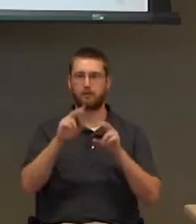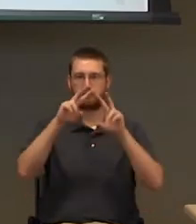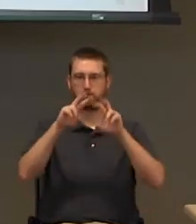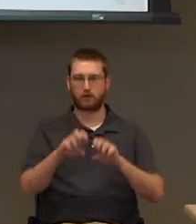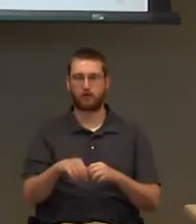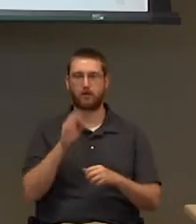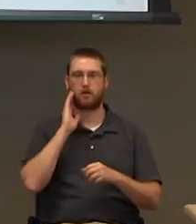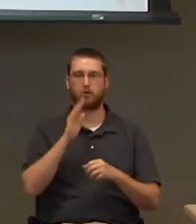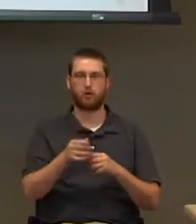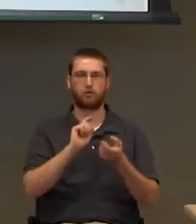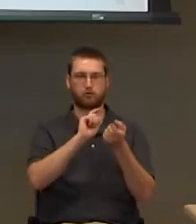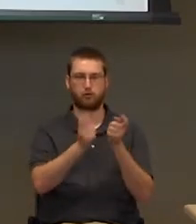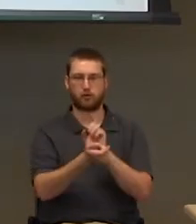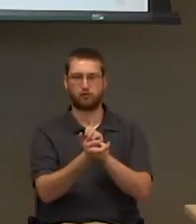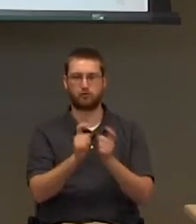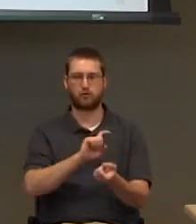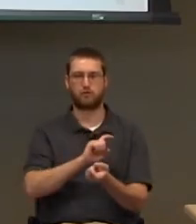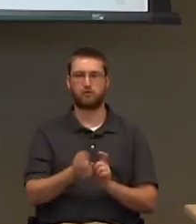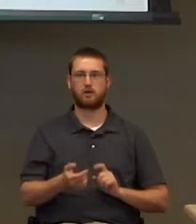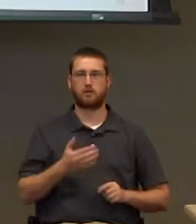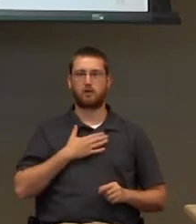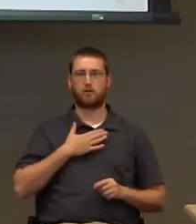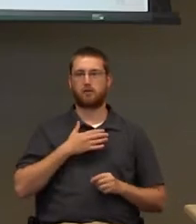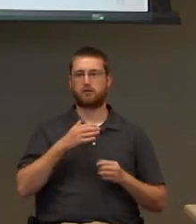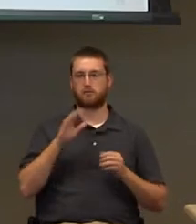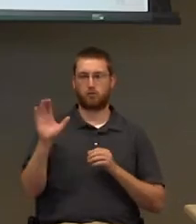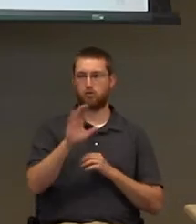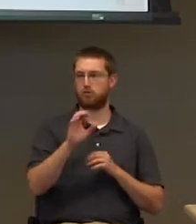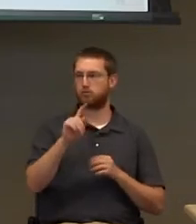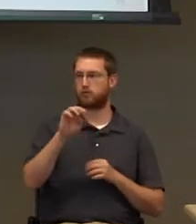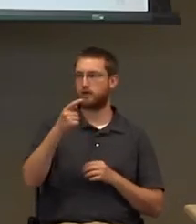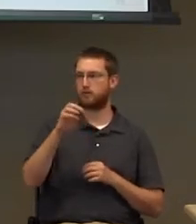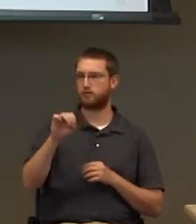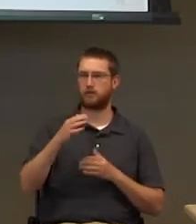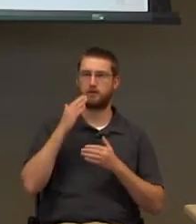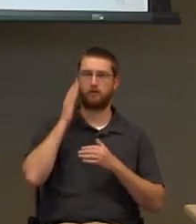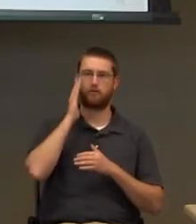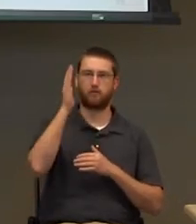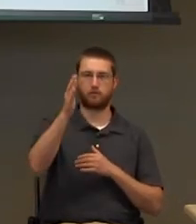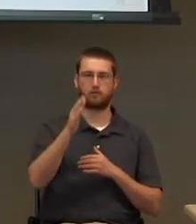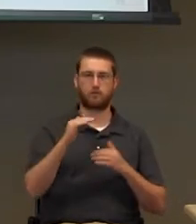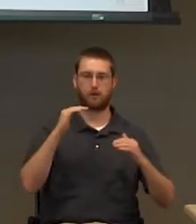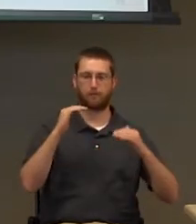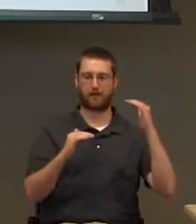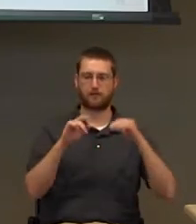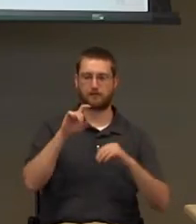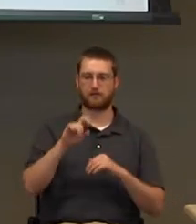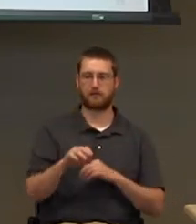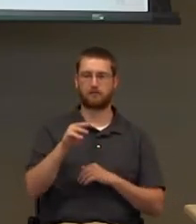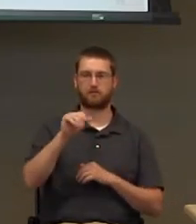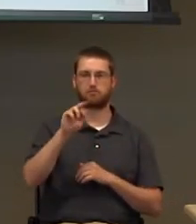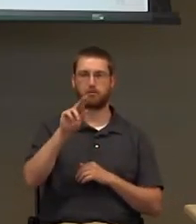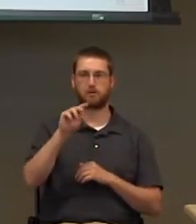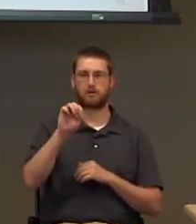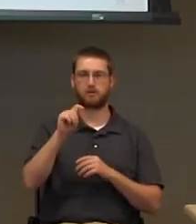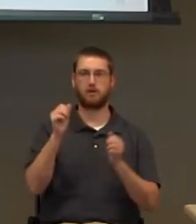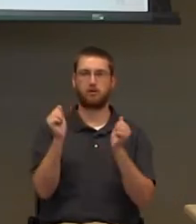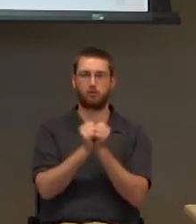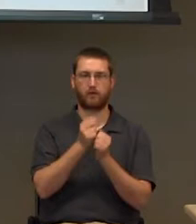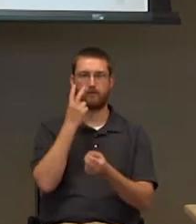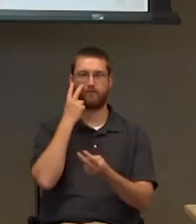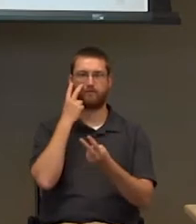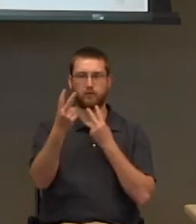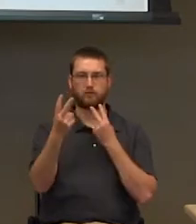constantly refine what that strategy should be as you move forward. But balance the needs of the market with the vision of the community. Once